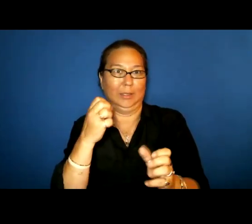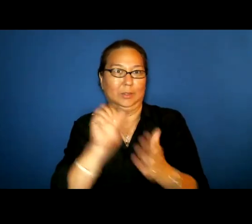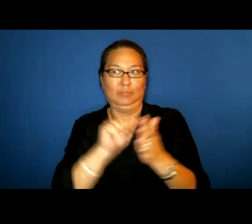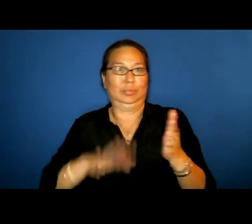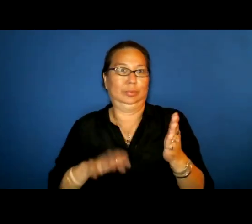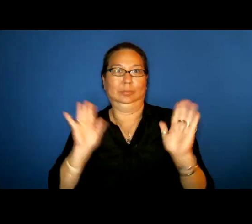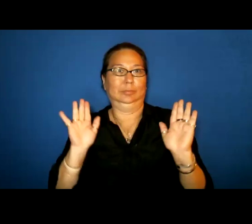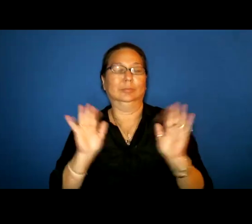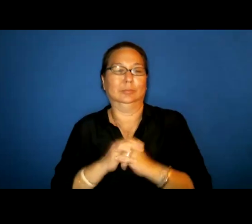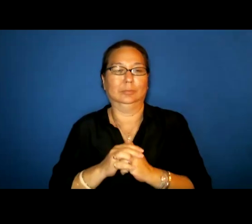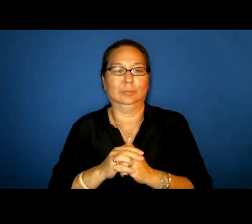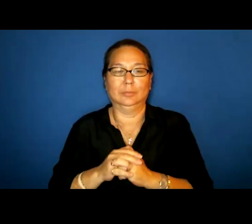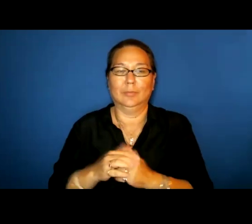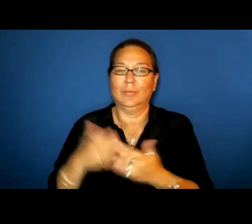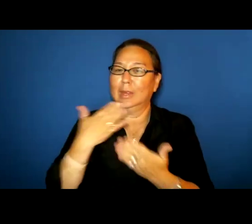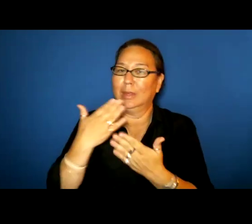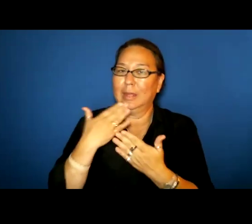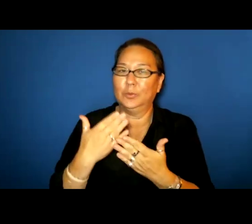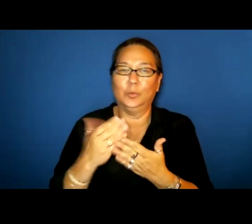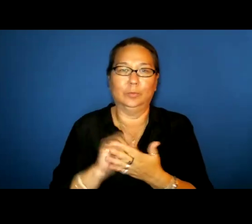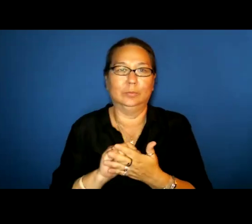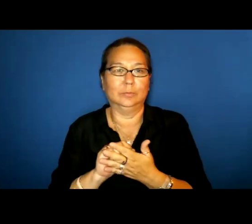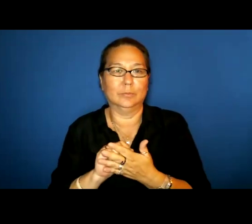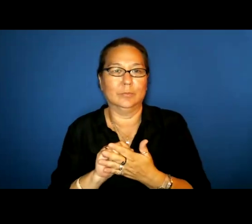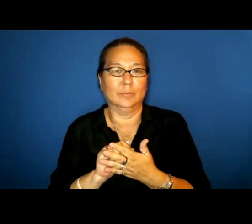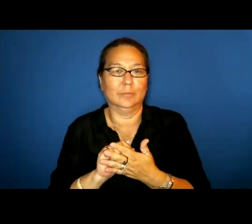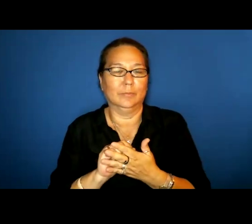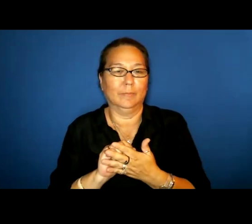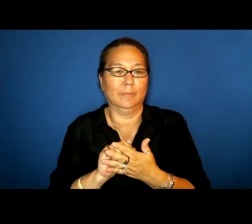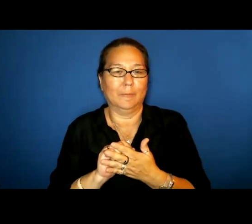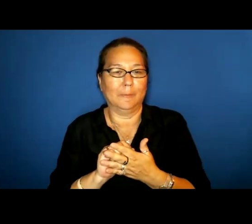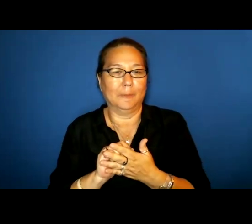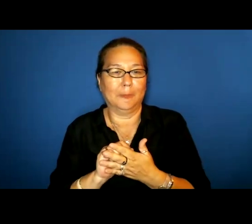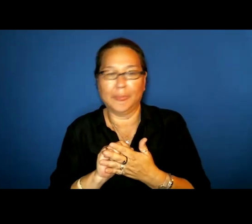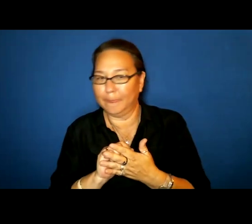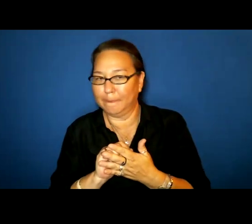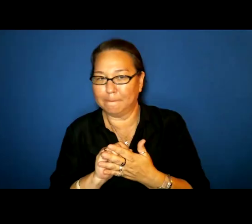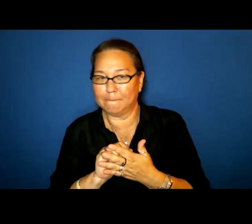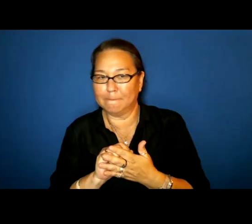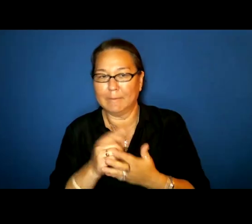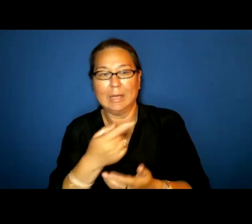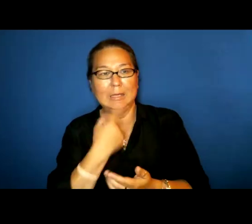Thank you. Most of my questions were already answered. So. something about stories? Oh, on, story stop. share.